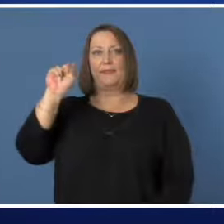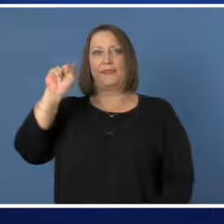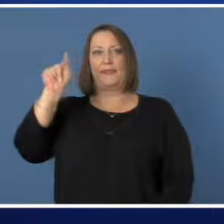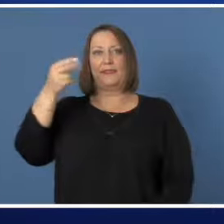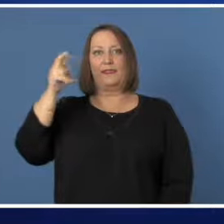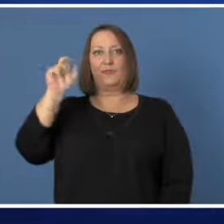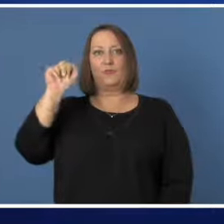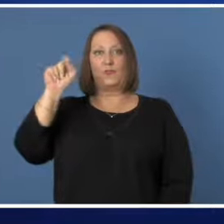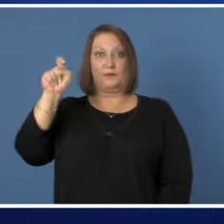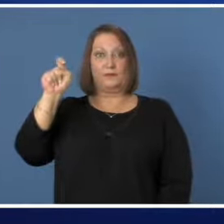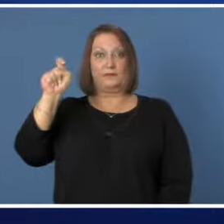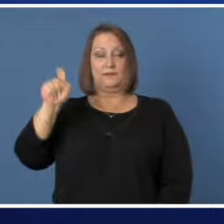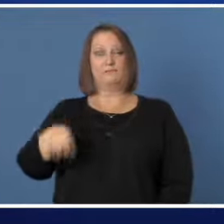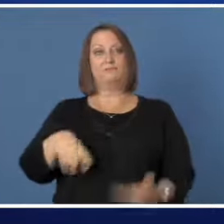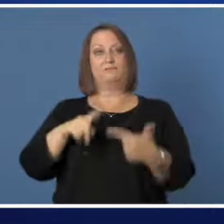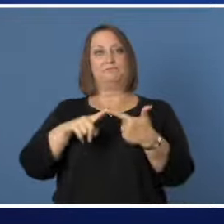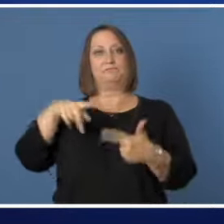anthrax,